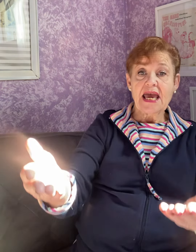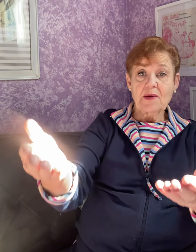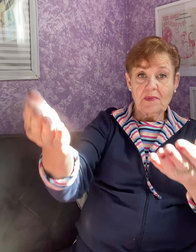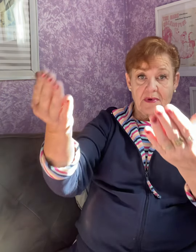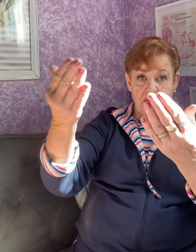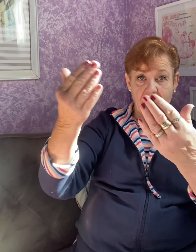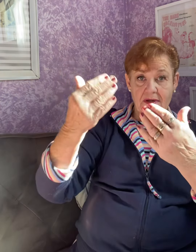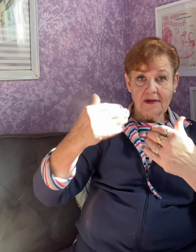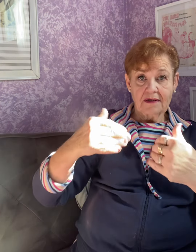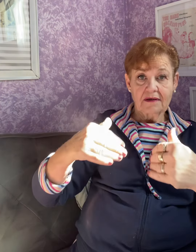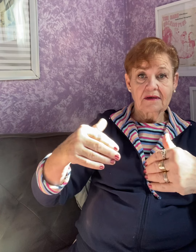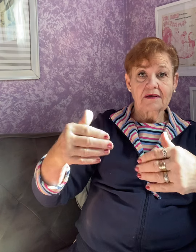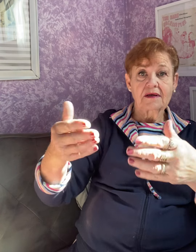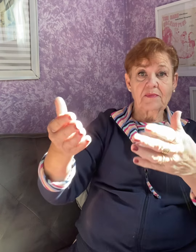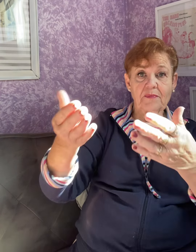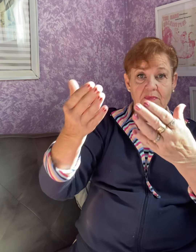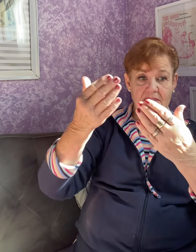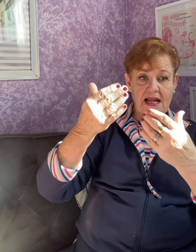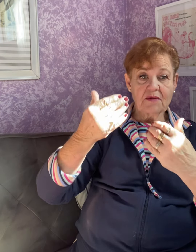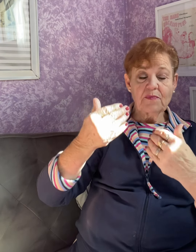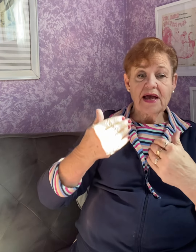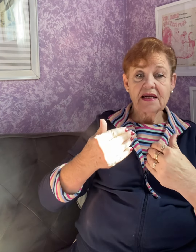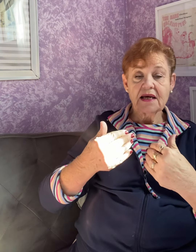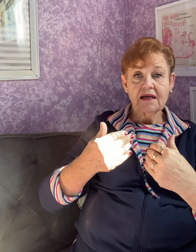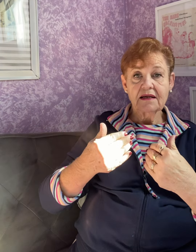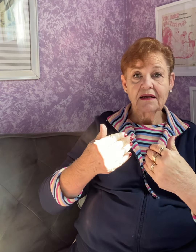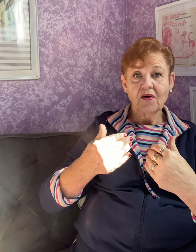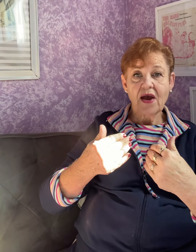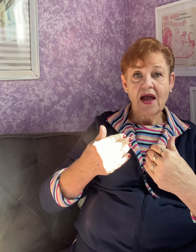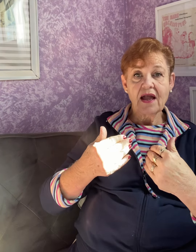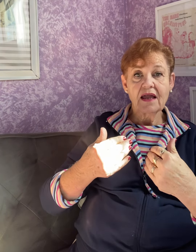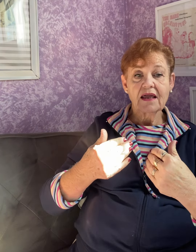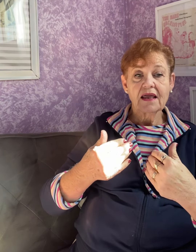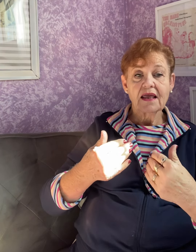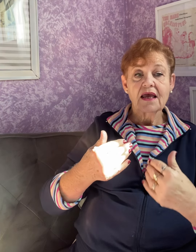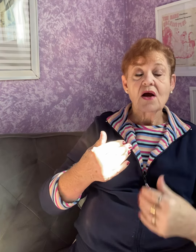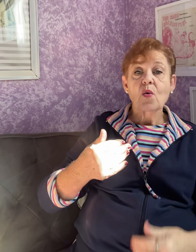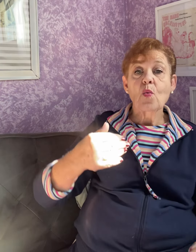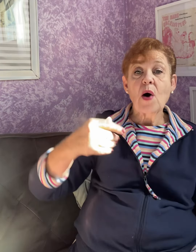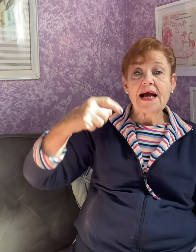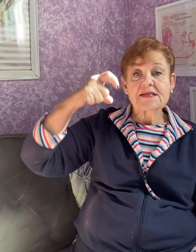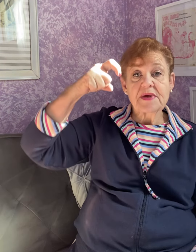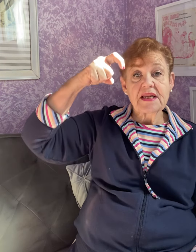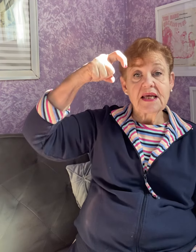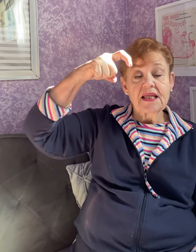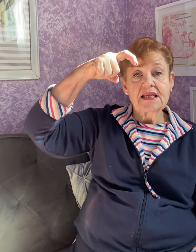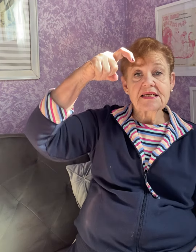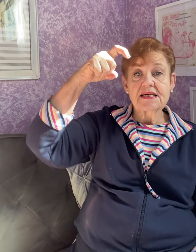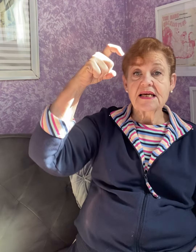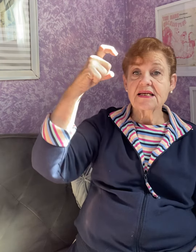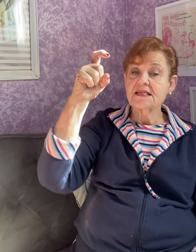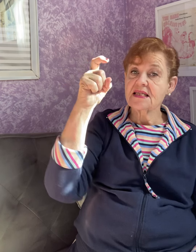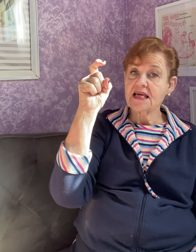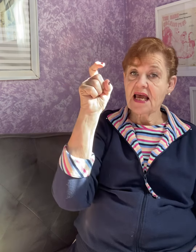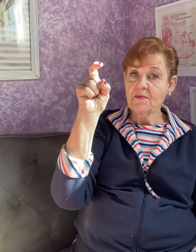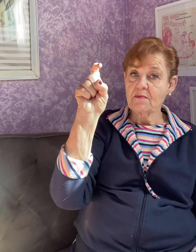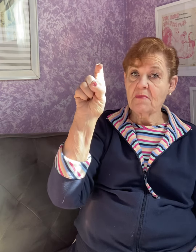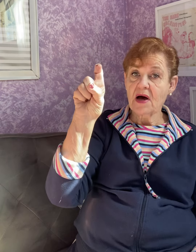Came, it's like beckoning, okay? Wise men, this is the